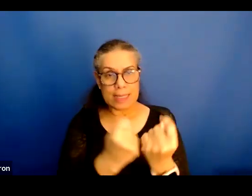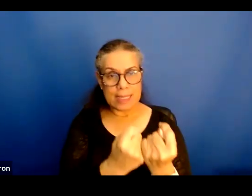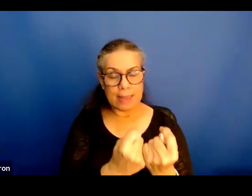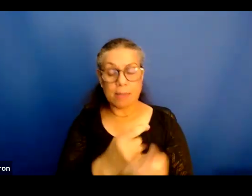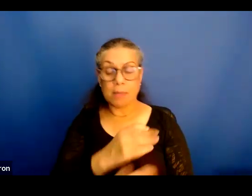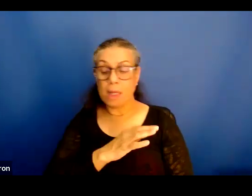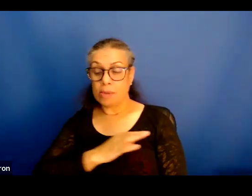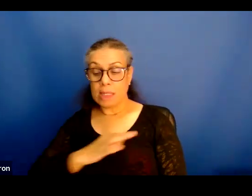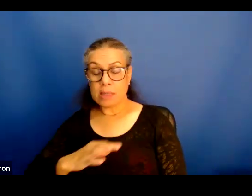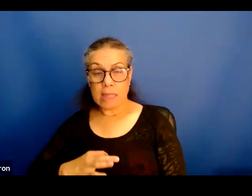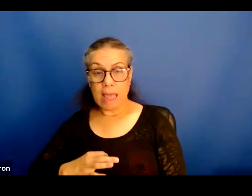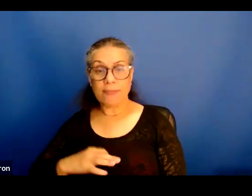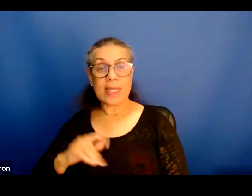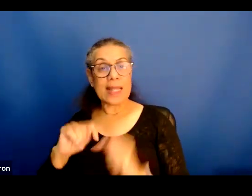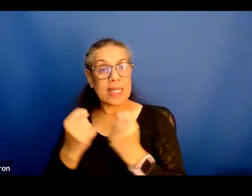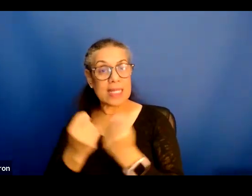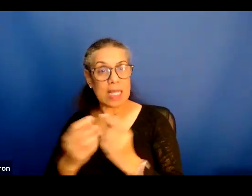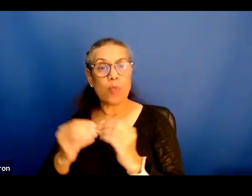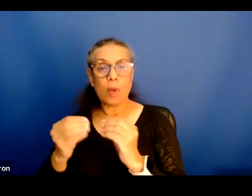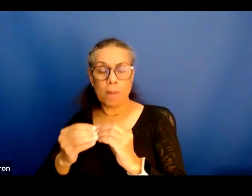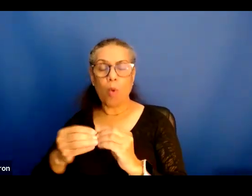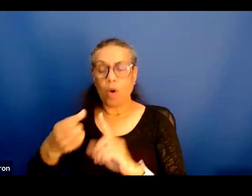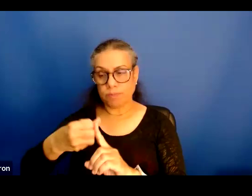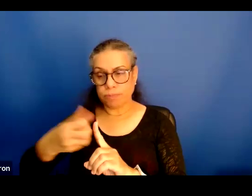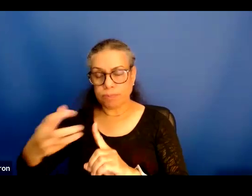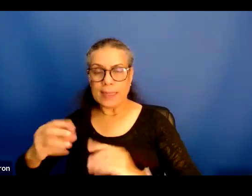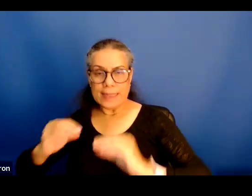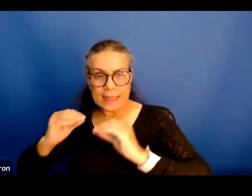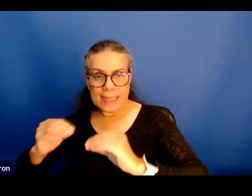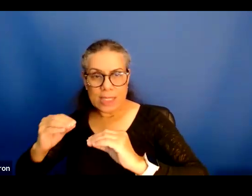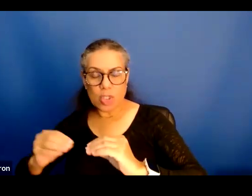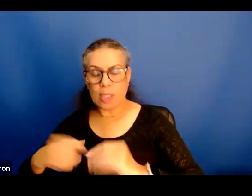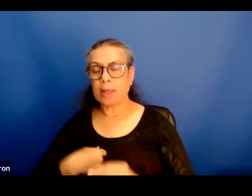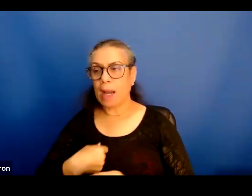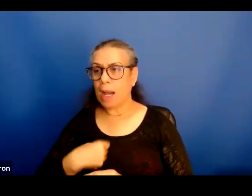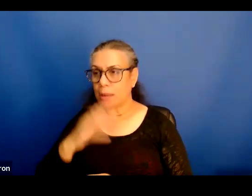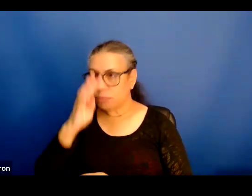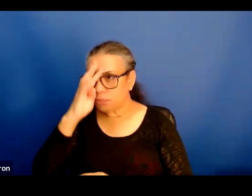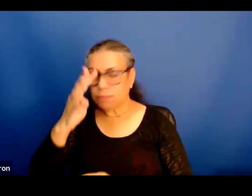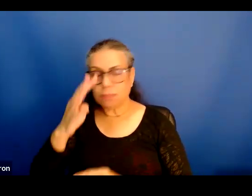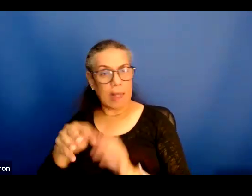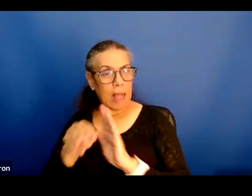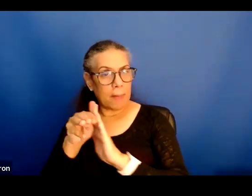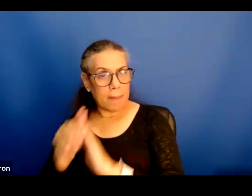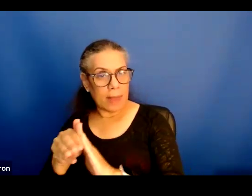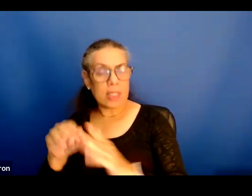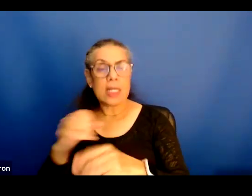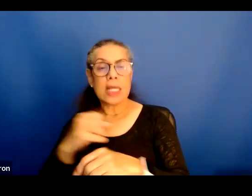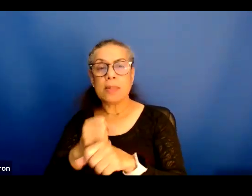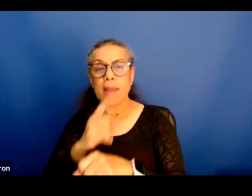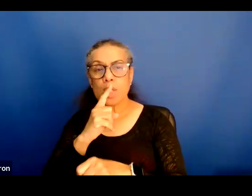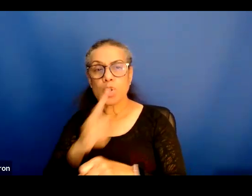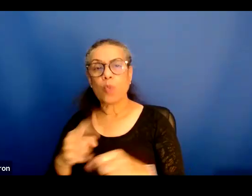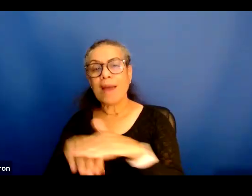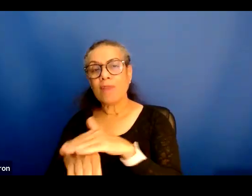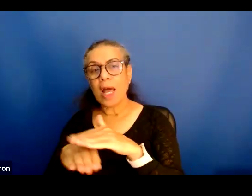our curriculum will also be deepened with specially designed instruction, methodologies, and evidence-based practices to ensure equitable access